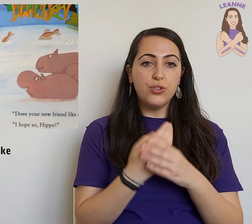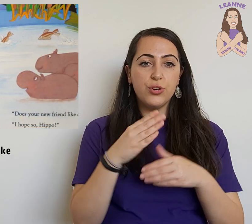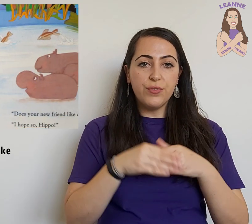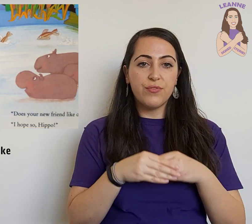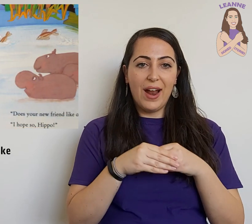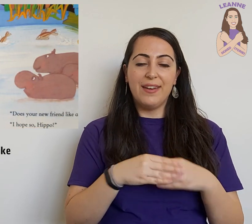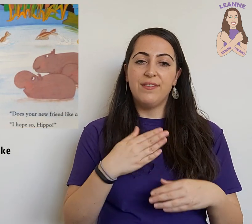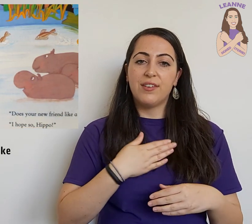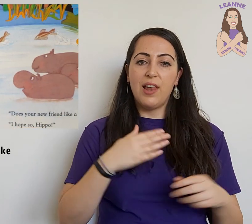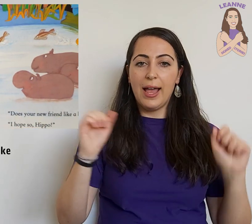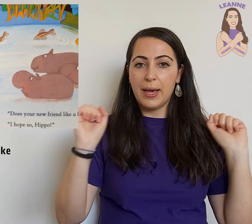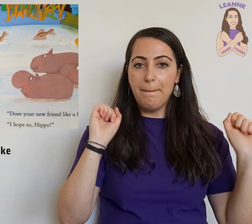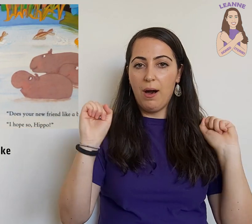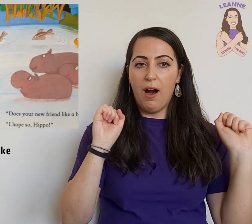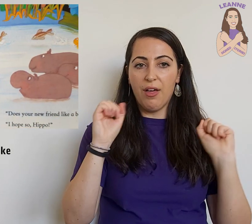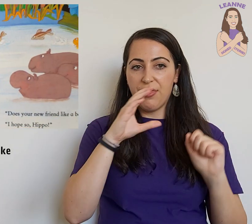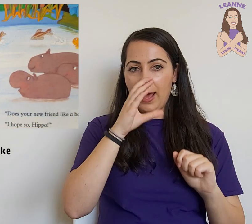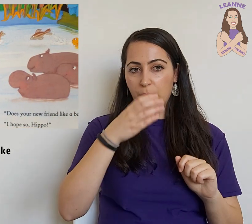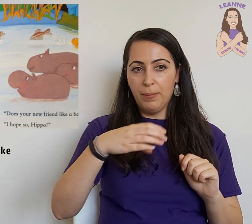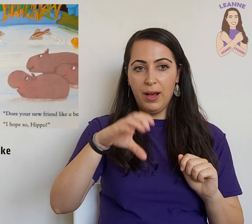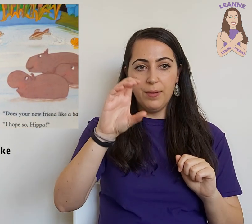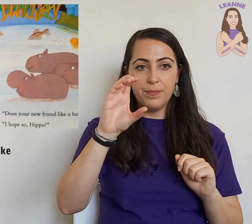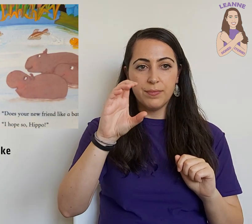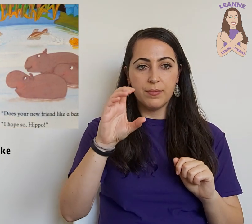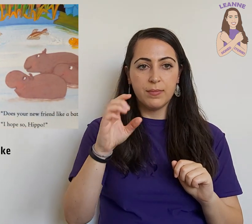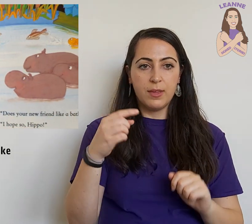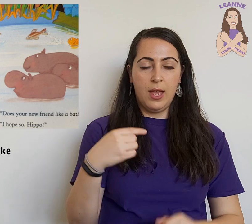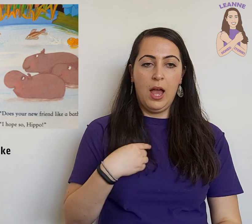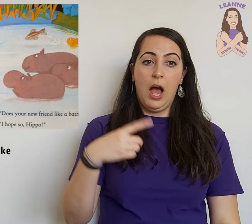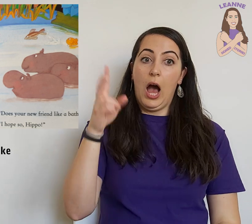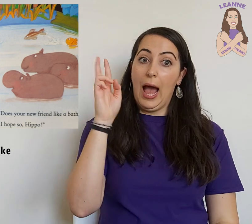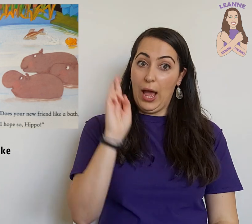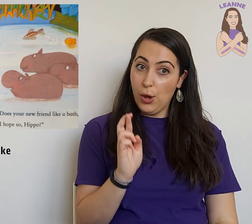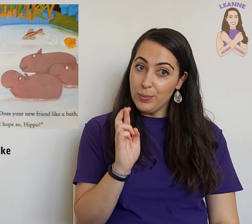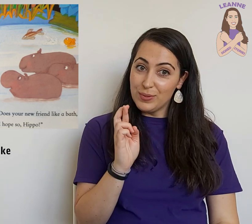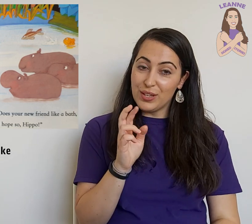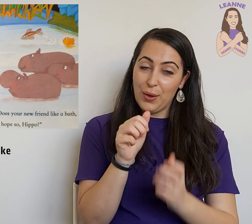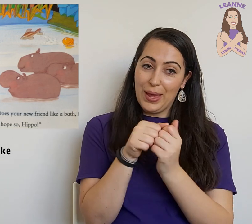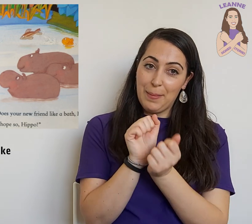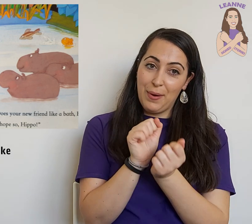friend like a bath, Elmer? I hope so, hippo.